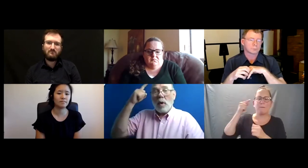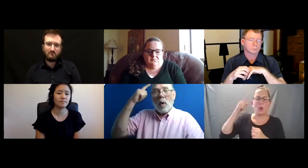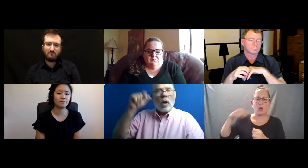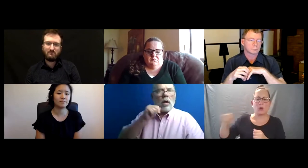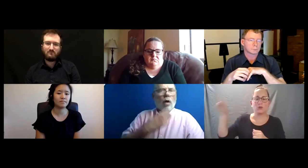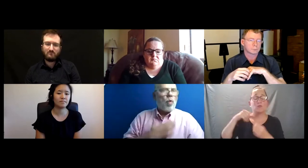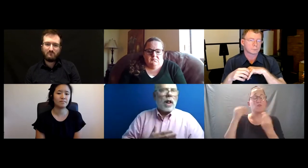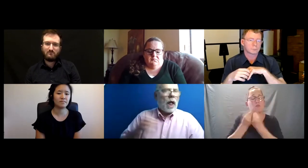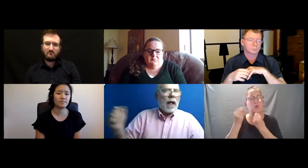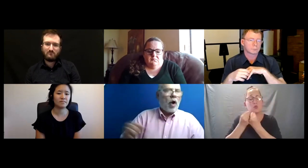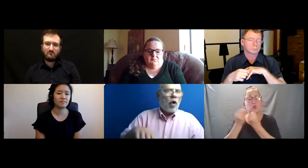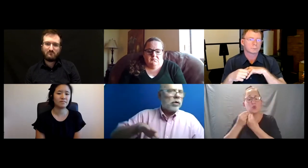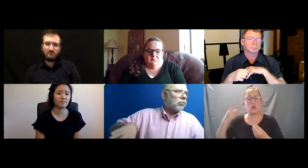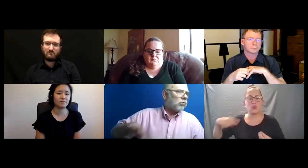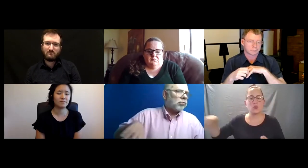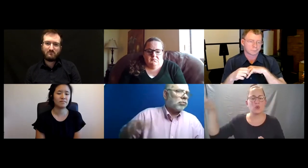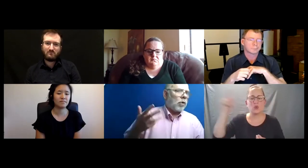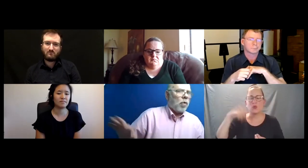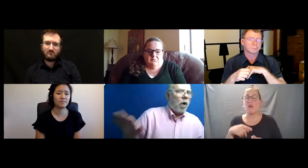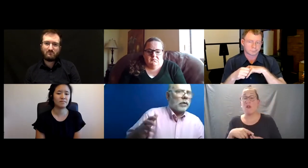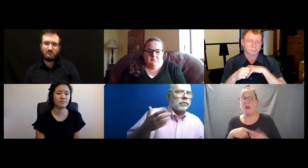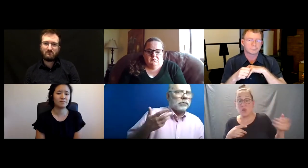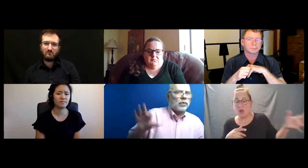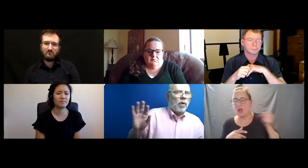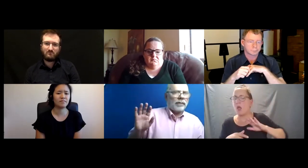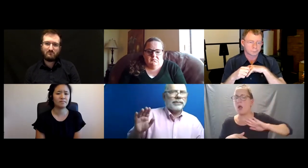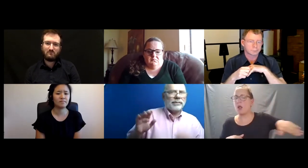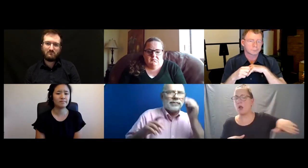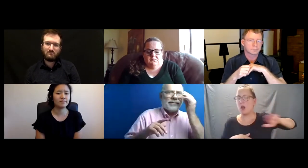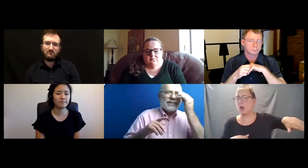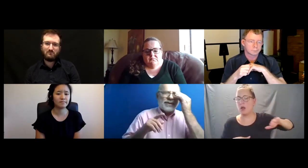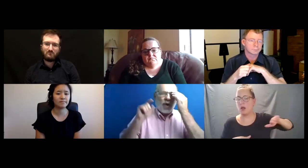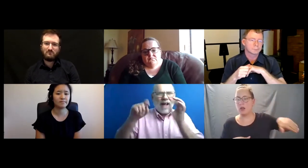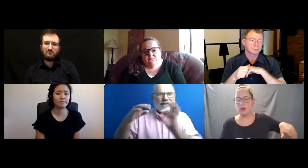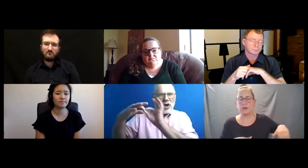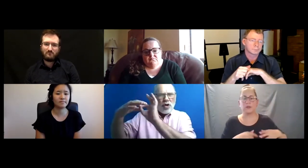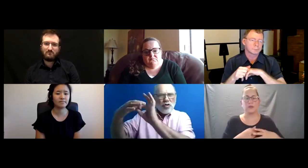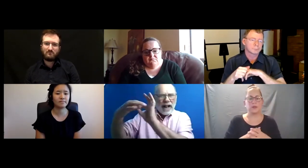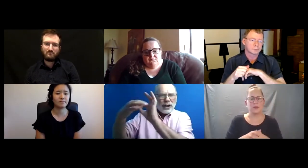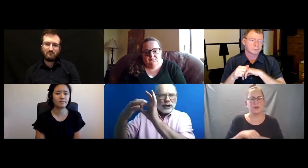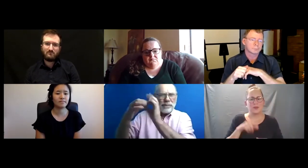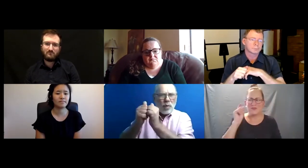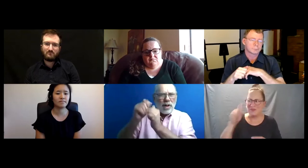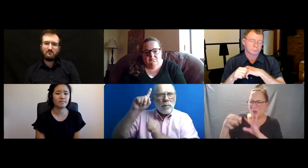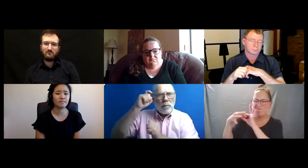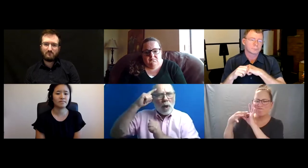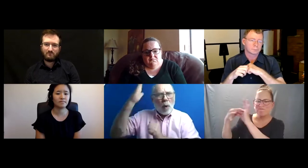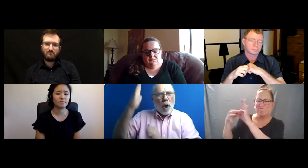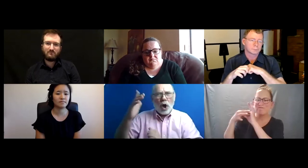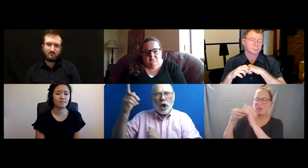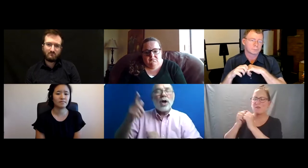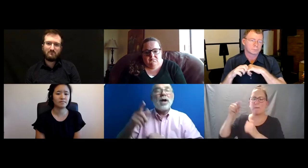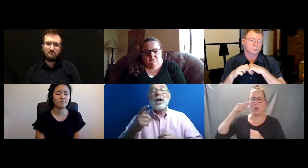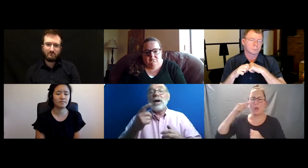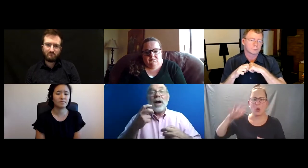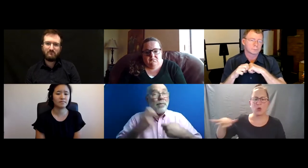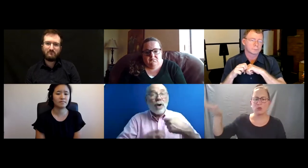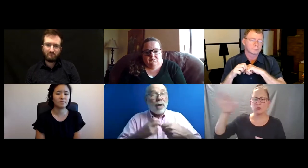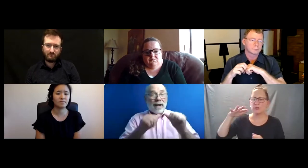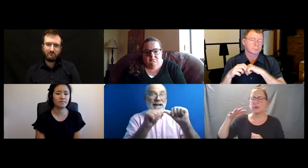People need to create good relationships with employers, and a lot of employers don't want to hire individuals with